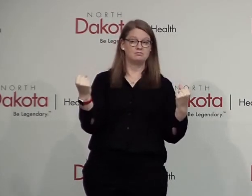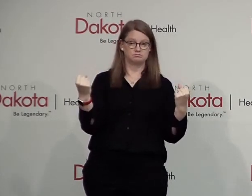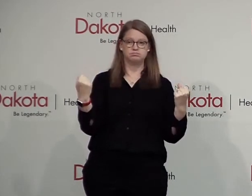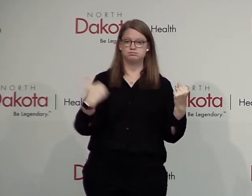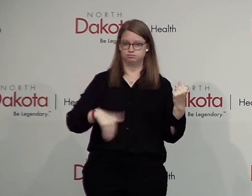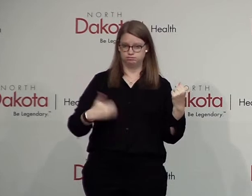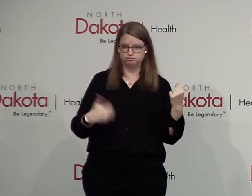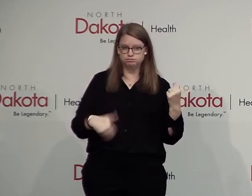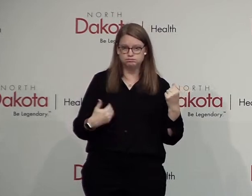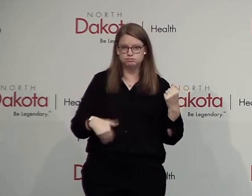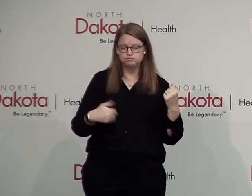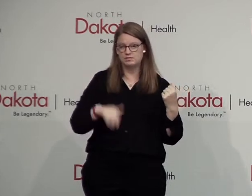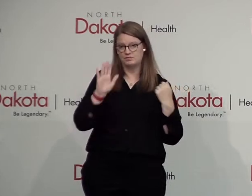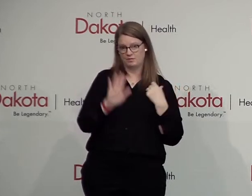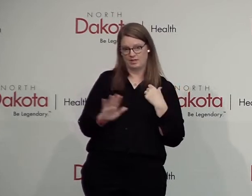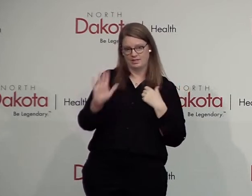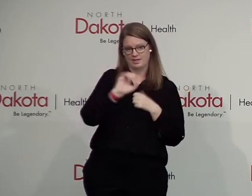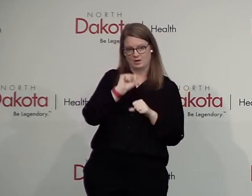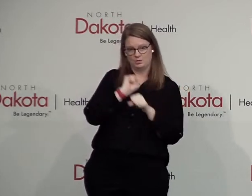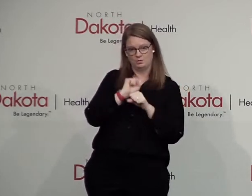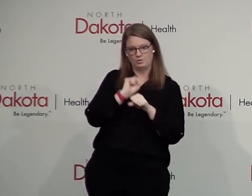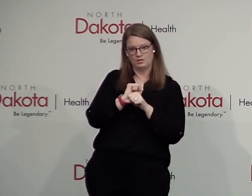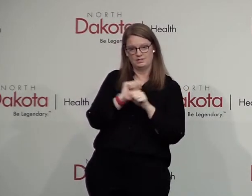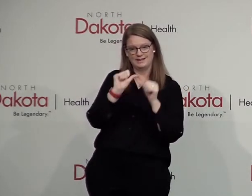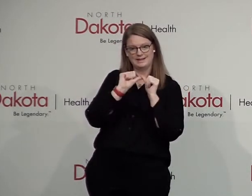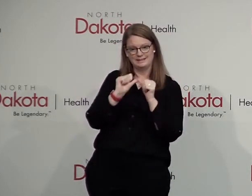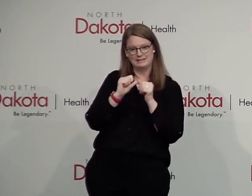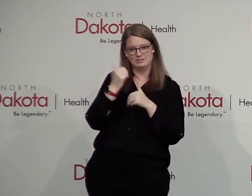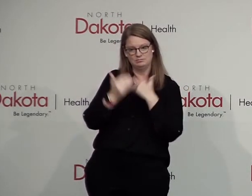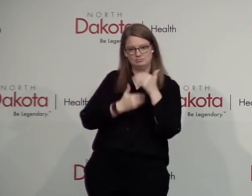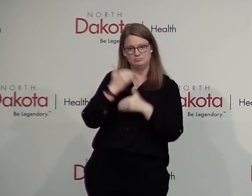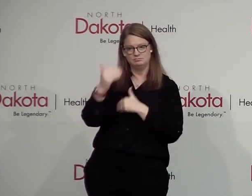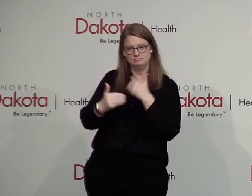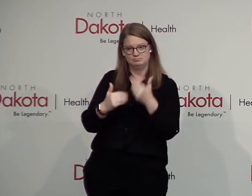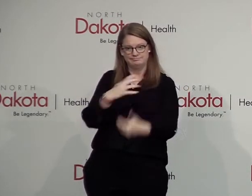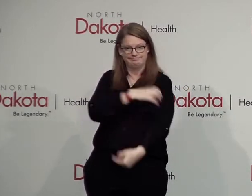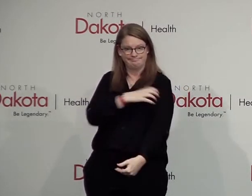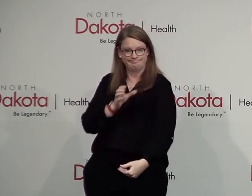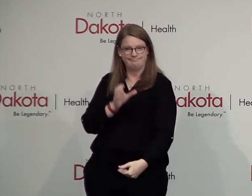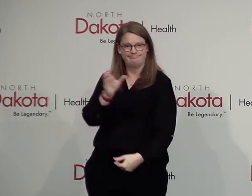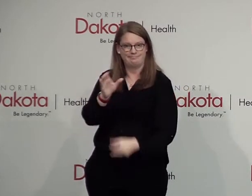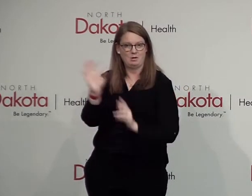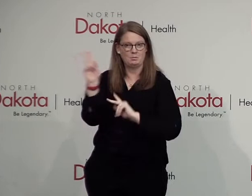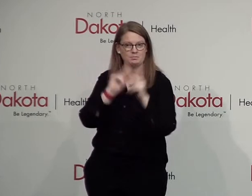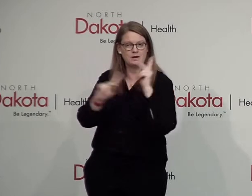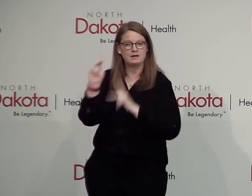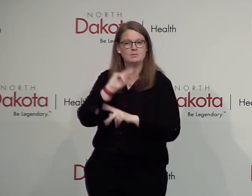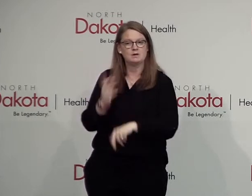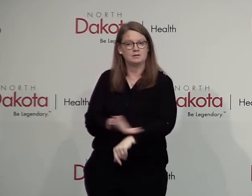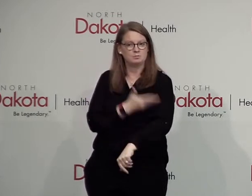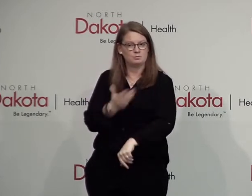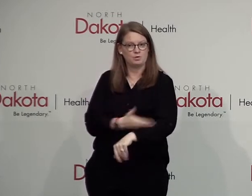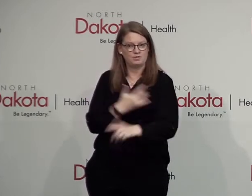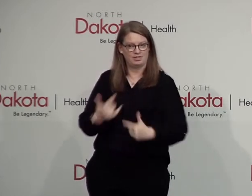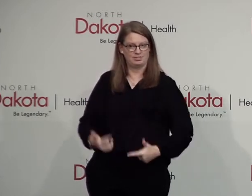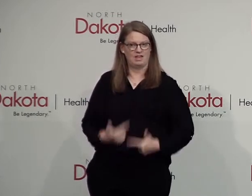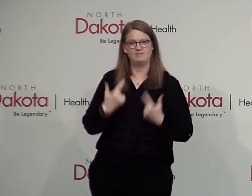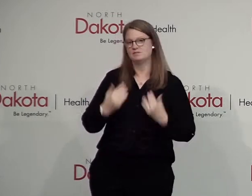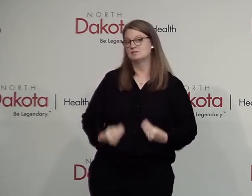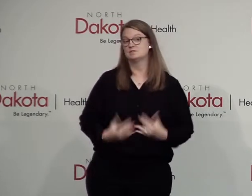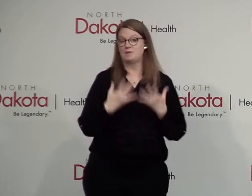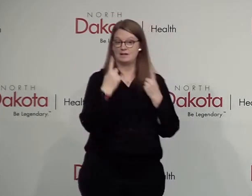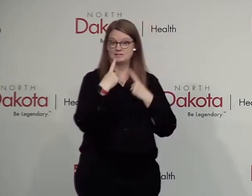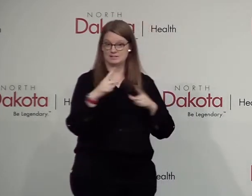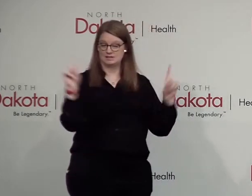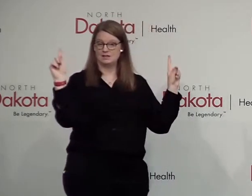the work that they do every day and continue to do to help empower people, improve lives, and inspire success, and to make sure that